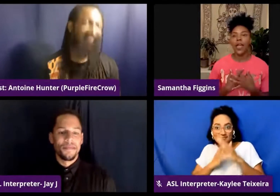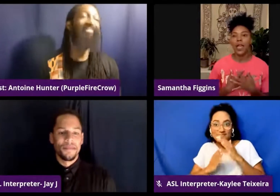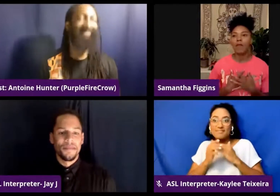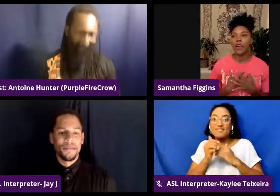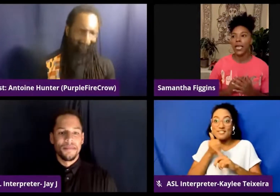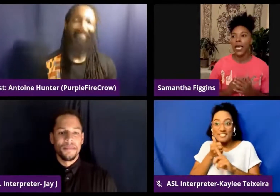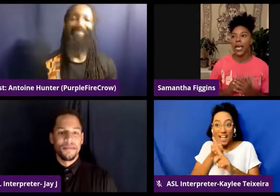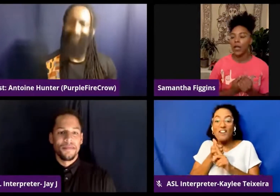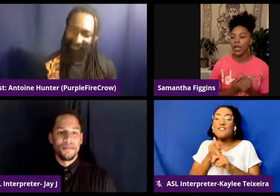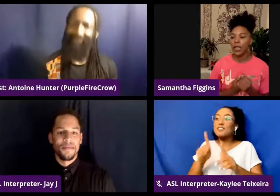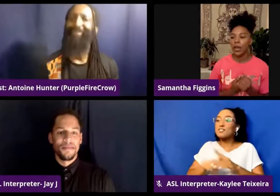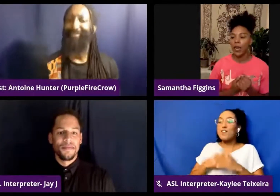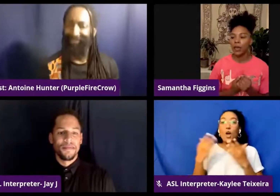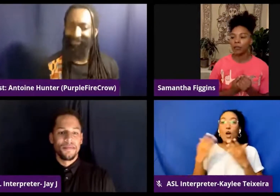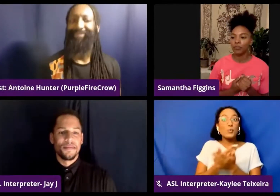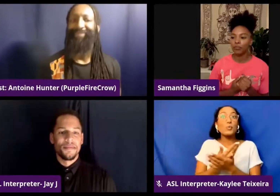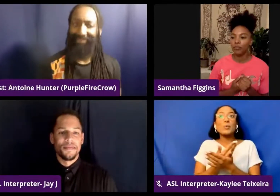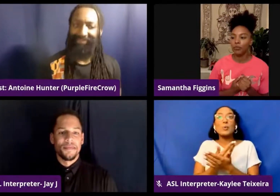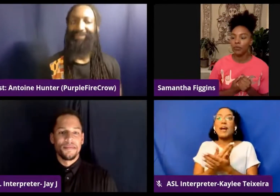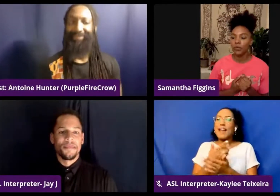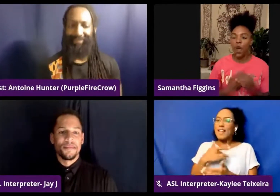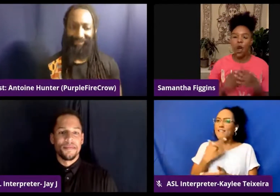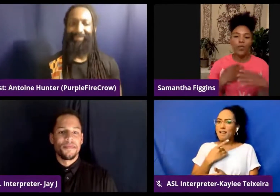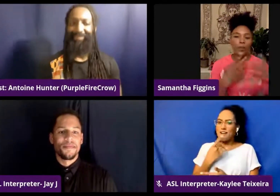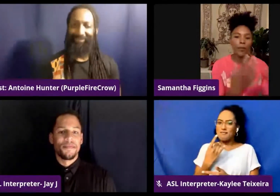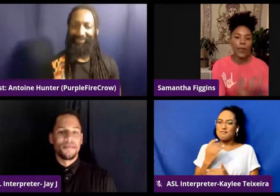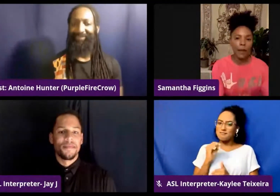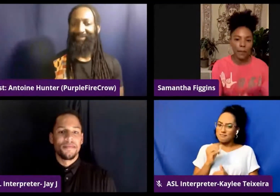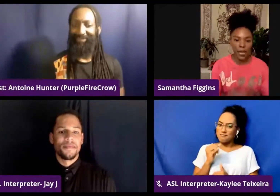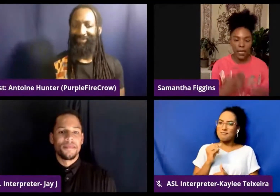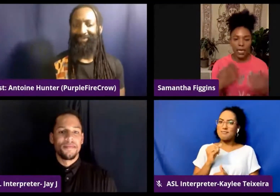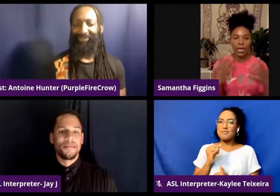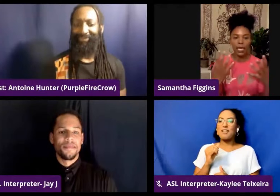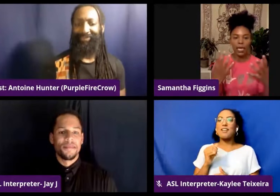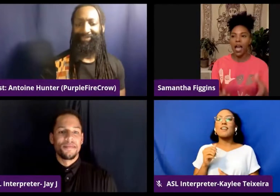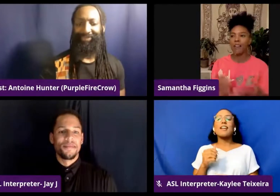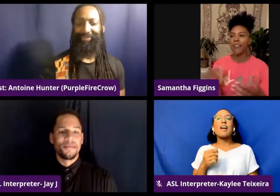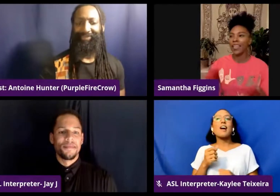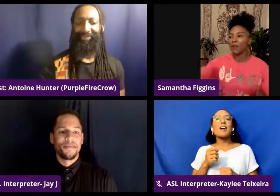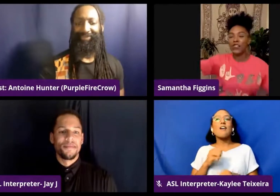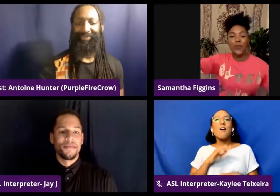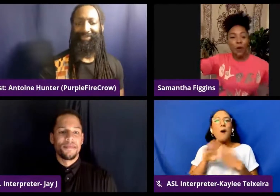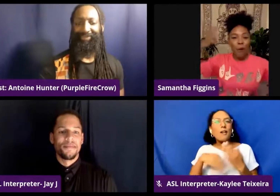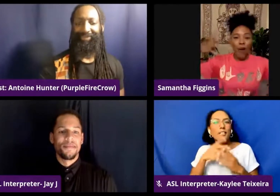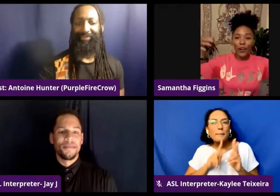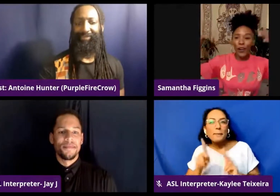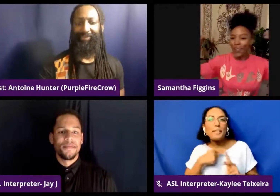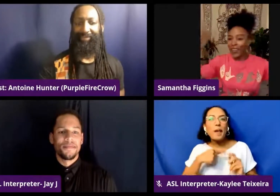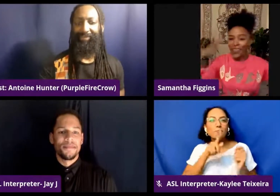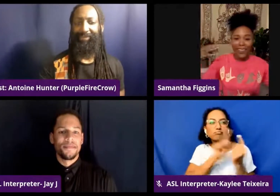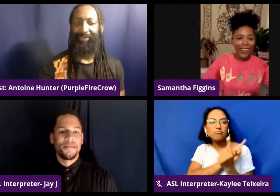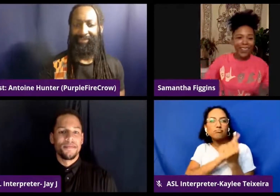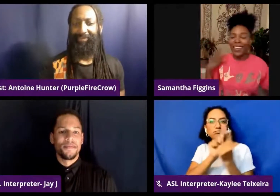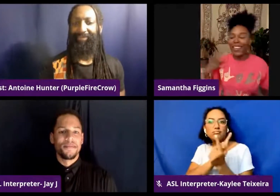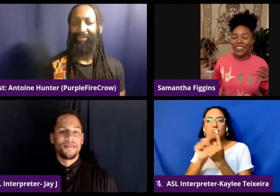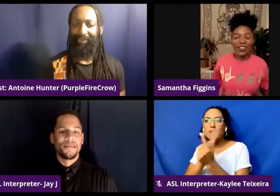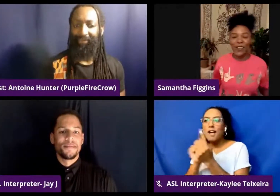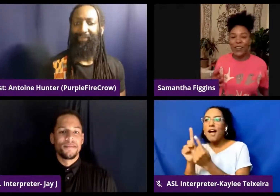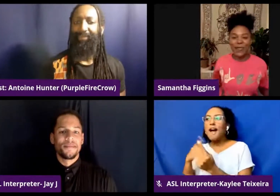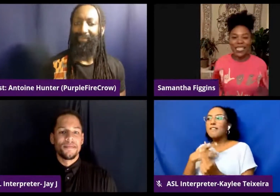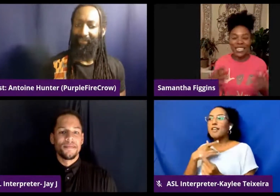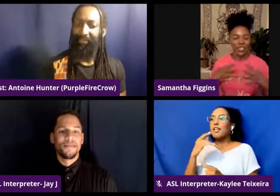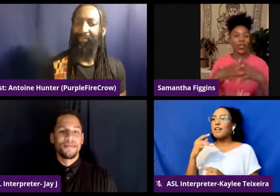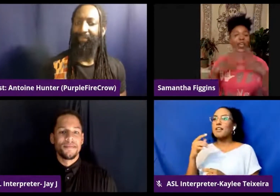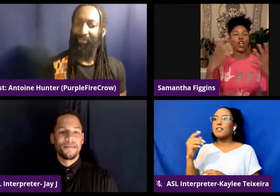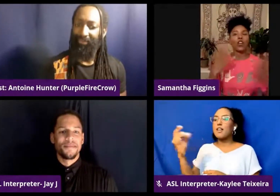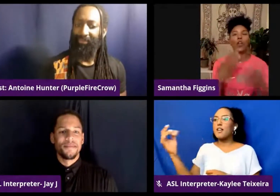feel like I am right now. And all the people that I'm meeting, I feel like I'm just being watered, you know what